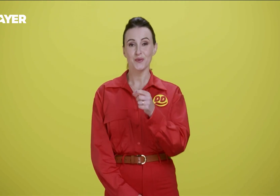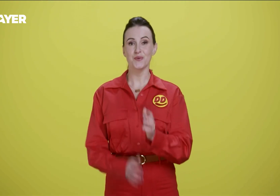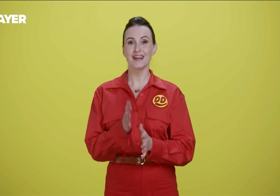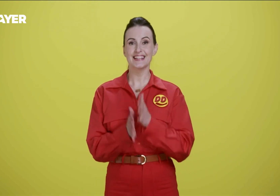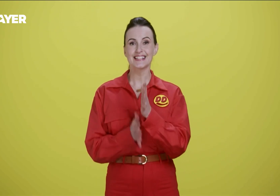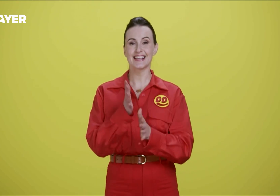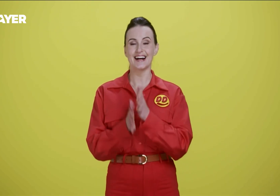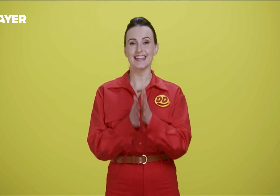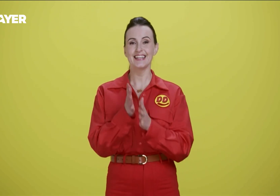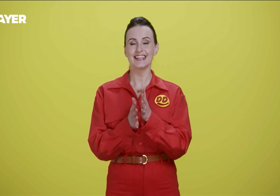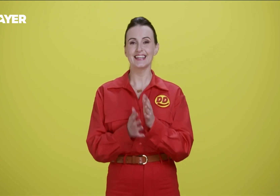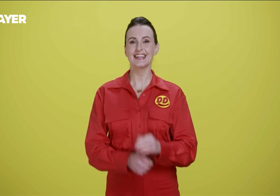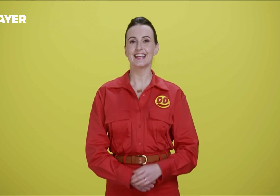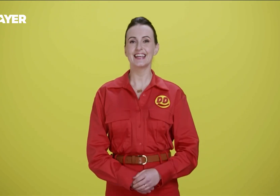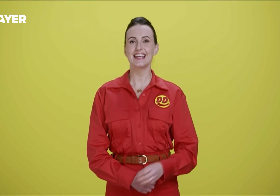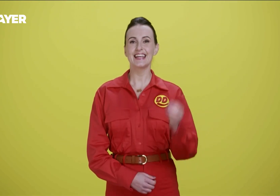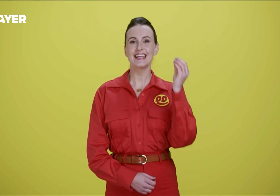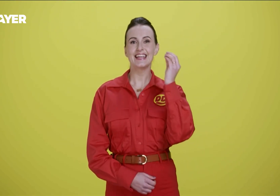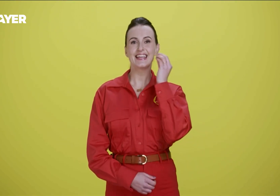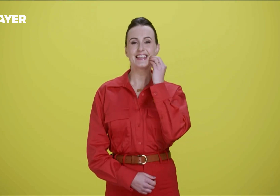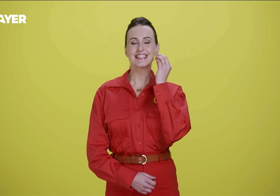U sign. Eat.